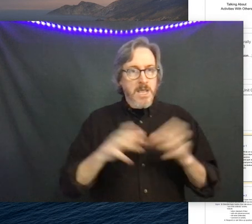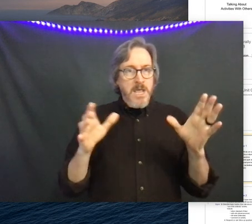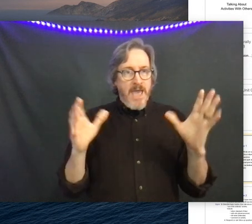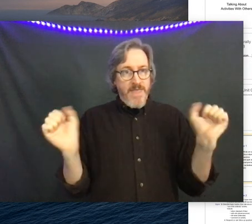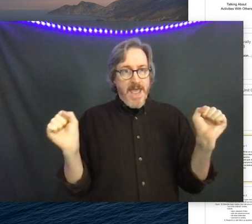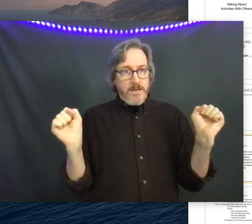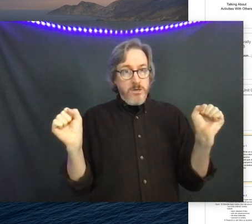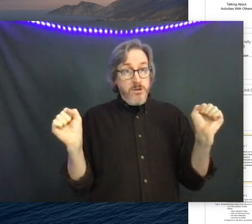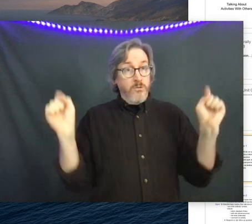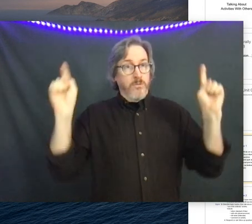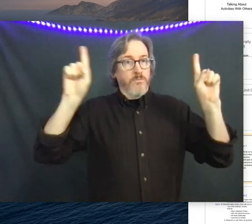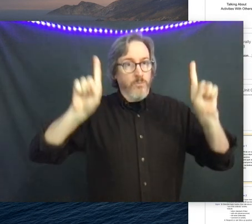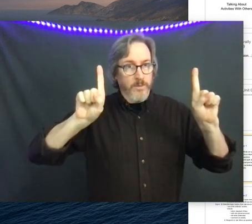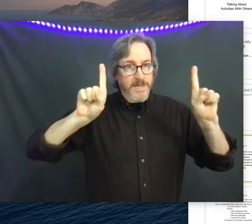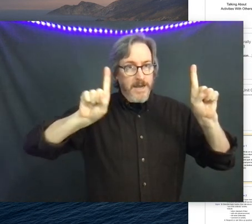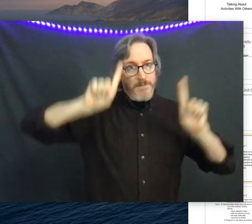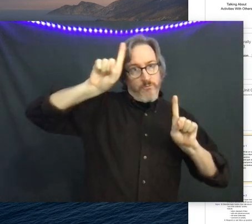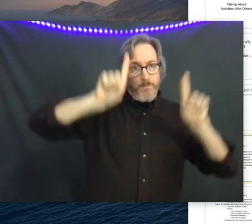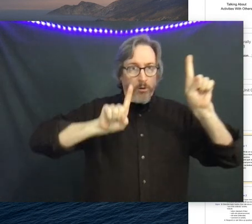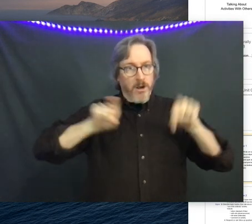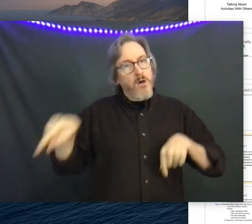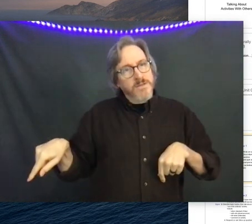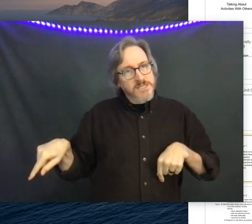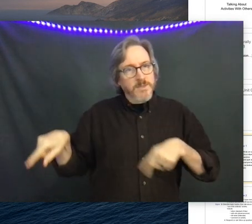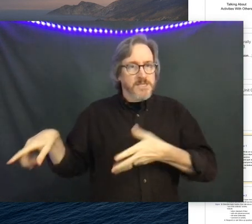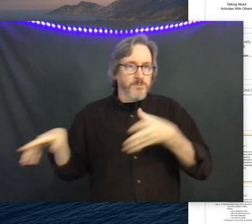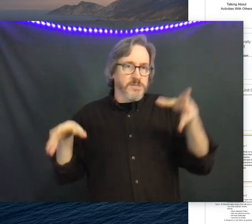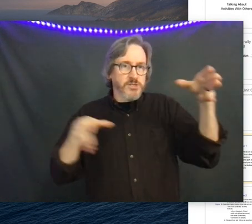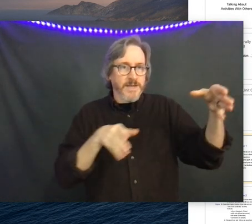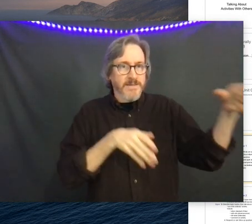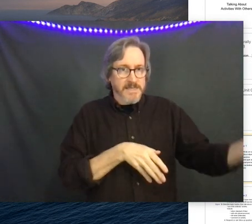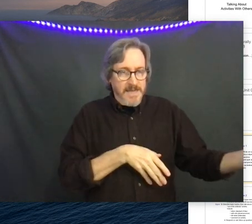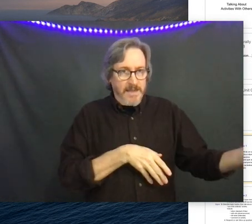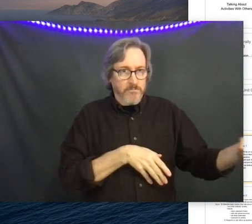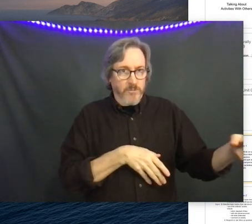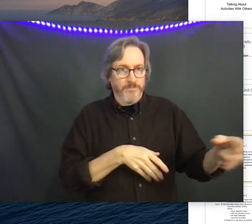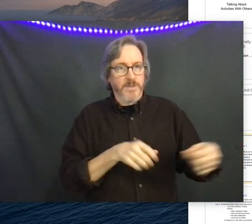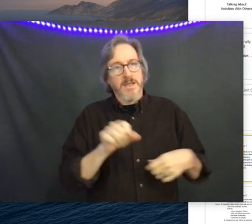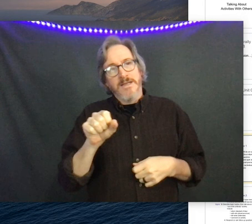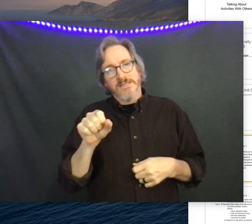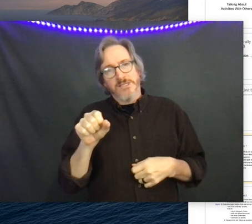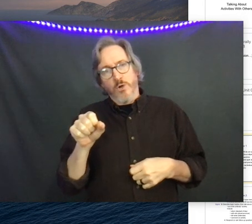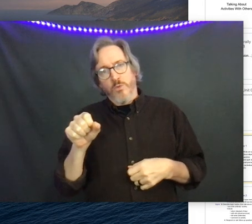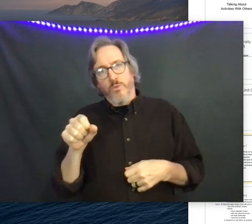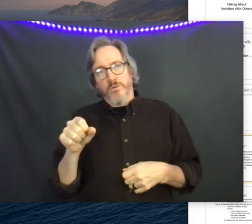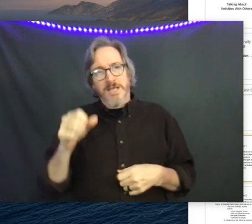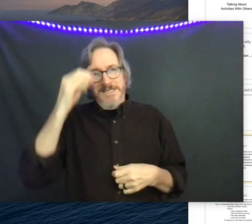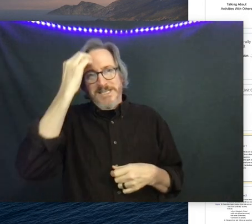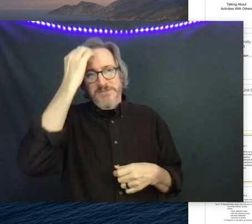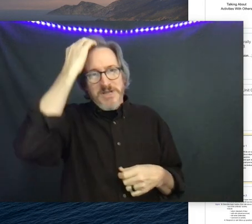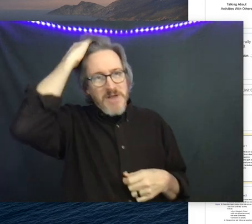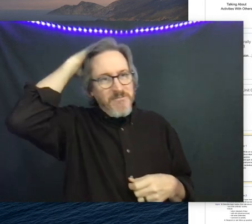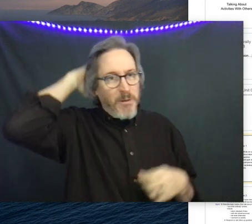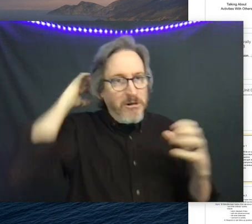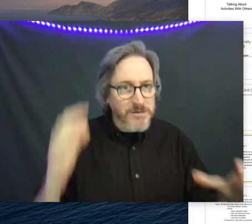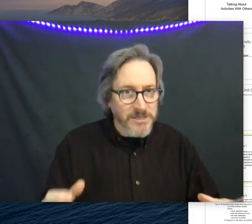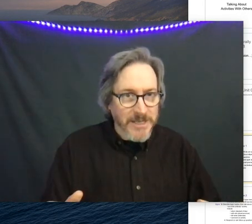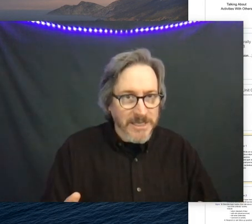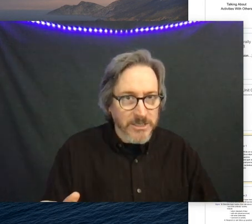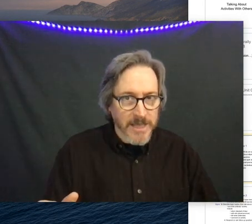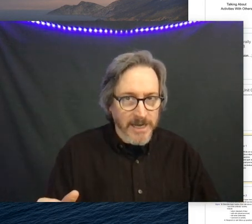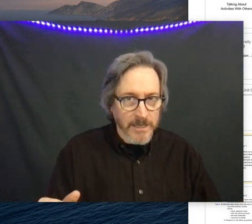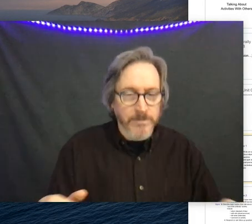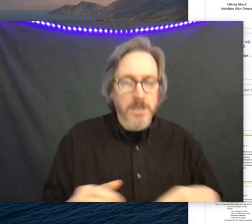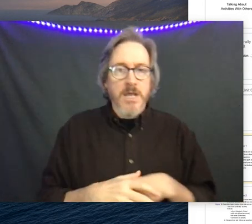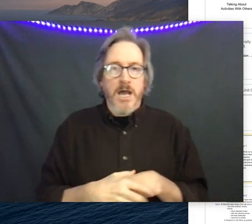way. And then we would get up and report, oh, this is what this person's doing on this day, right? So since we don't have partners that we